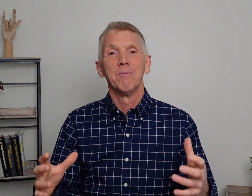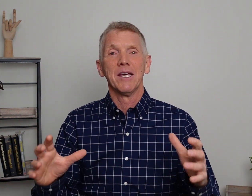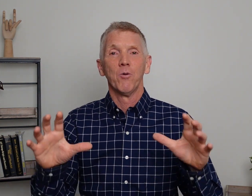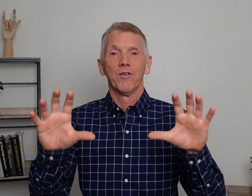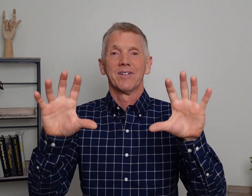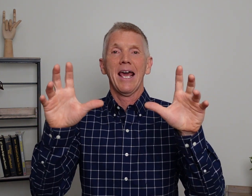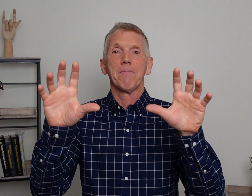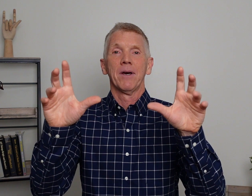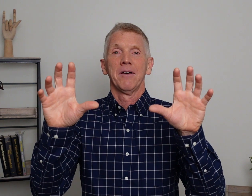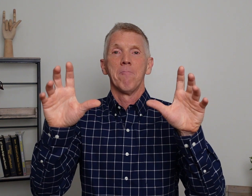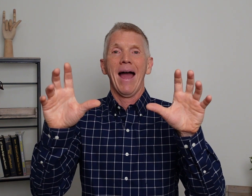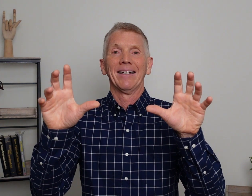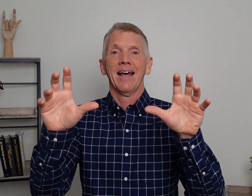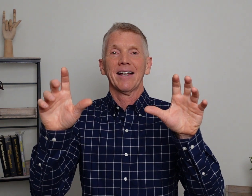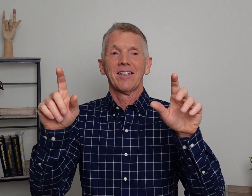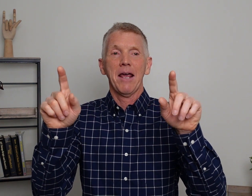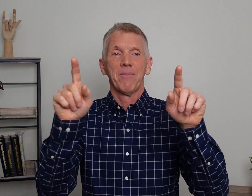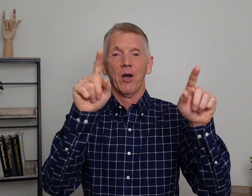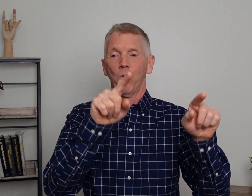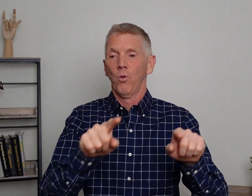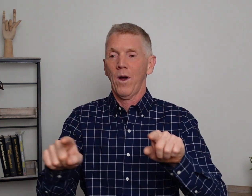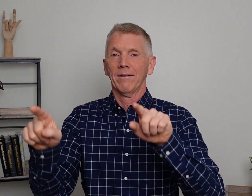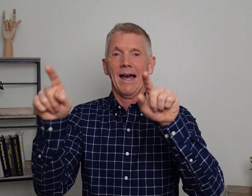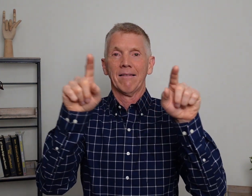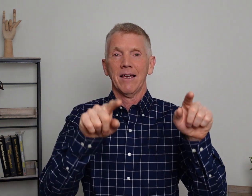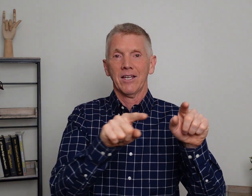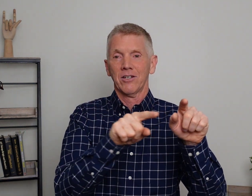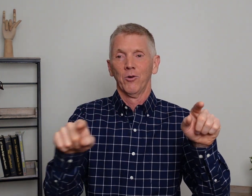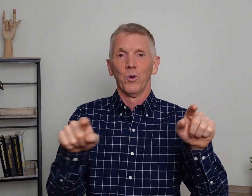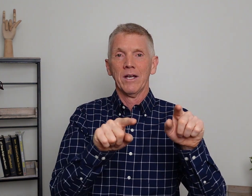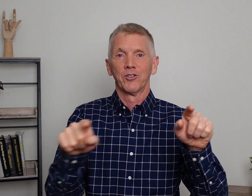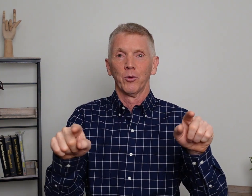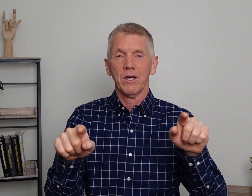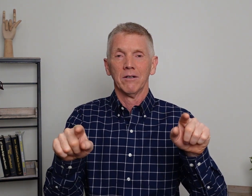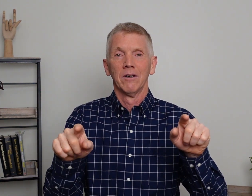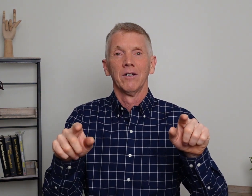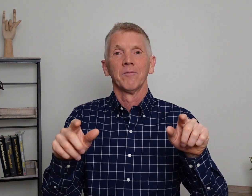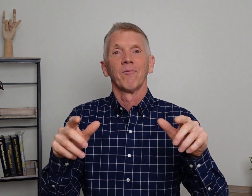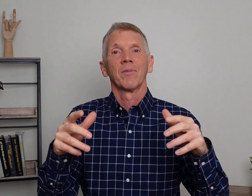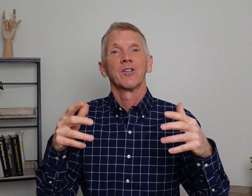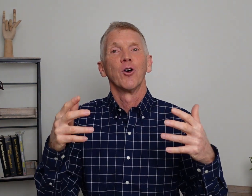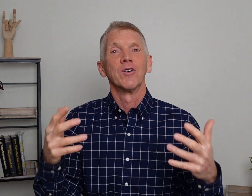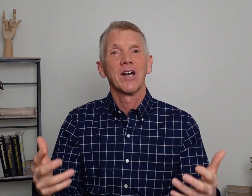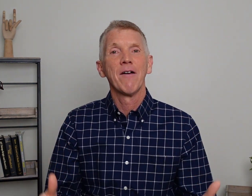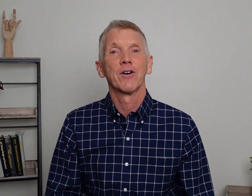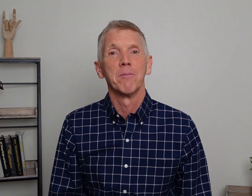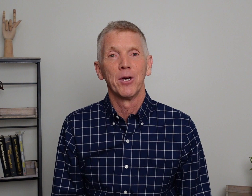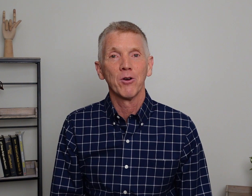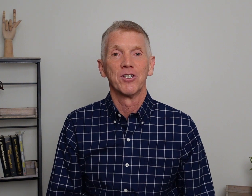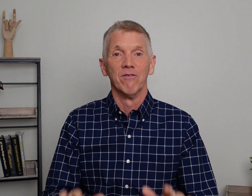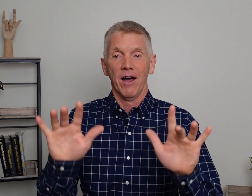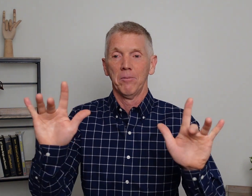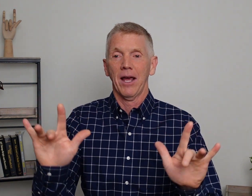be with tape, magnetic tape that went like this, reel to reel. So the sign for computers developed